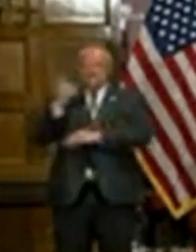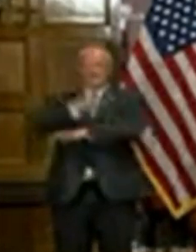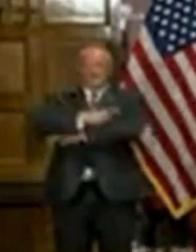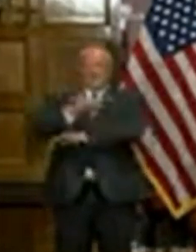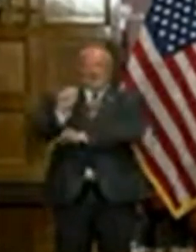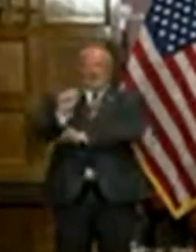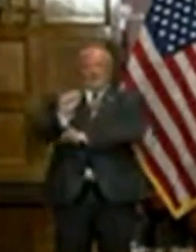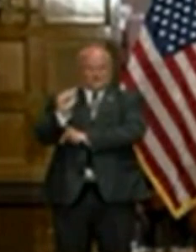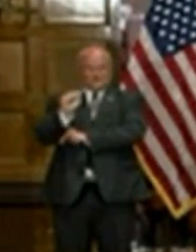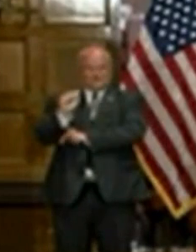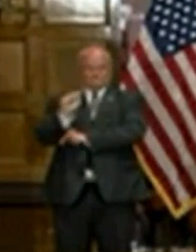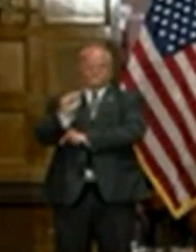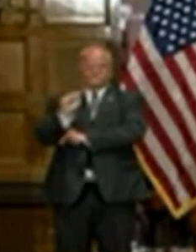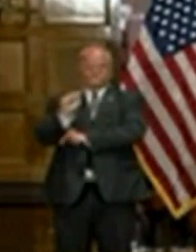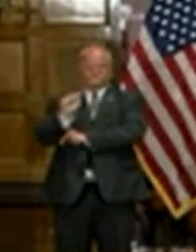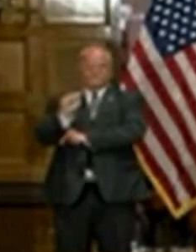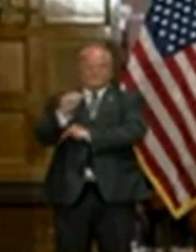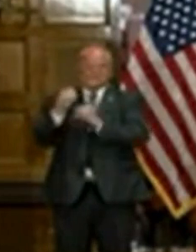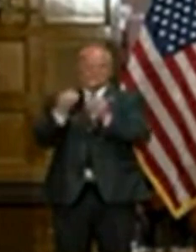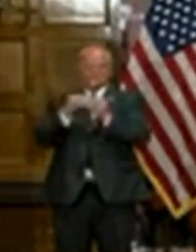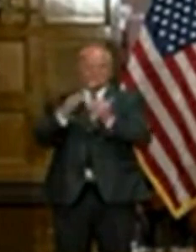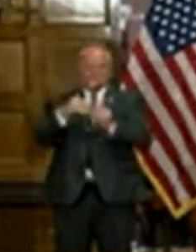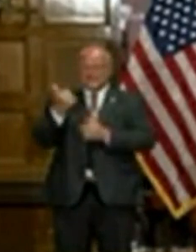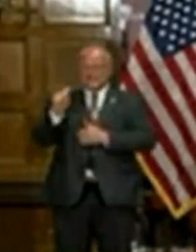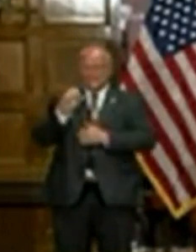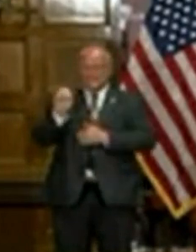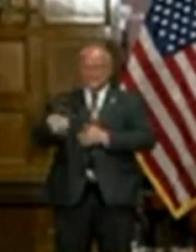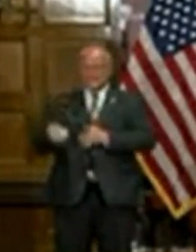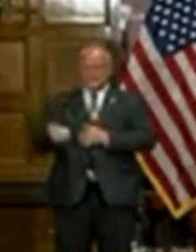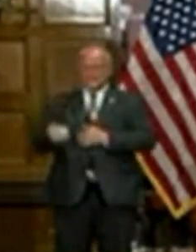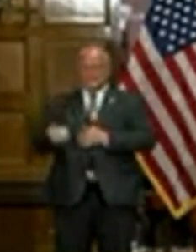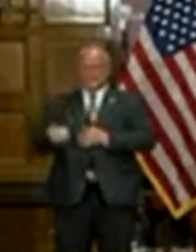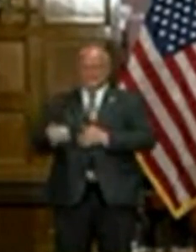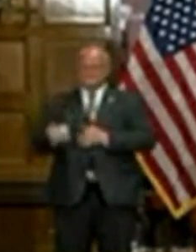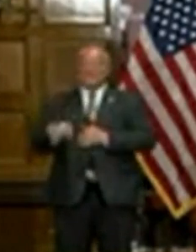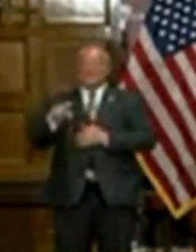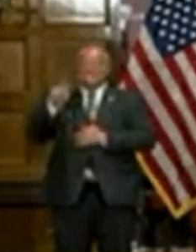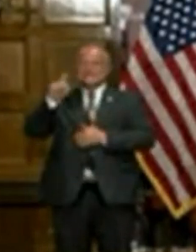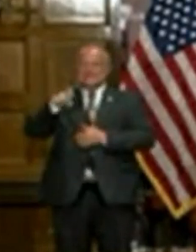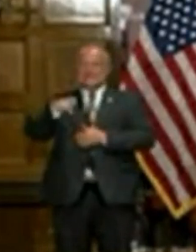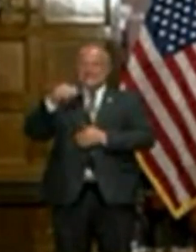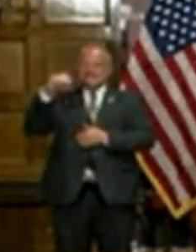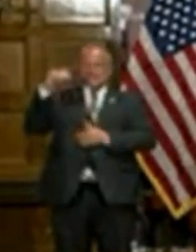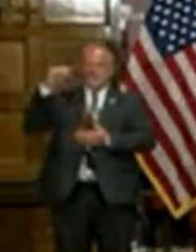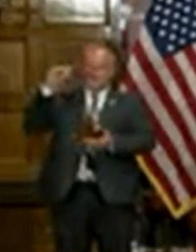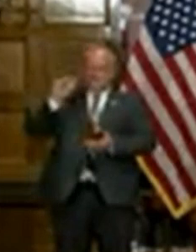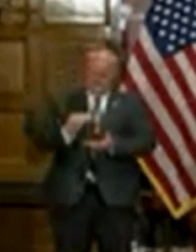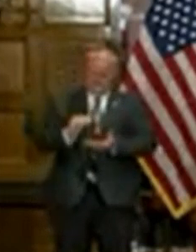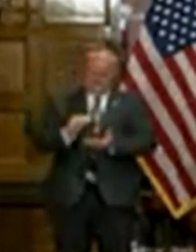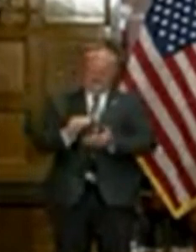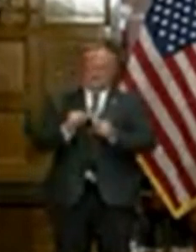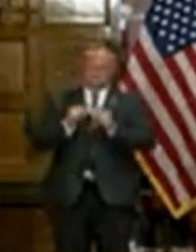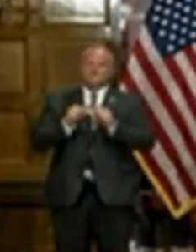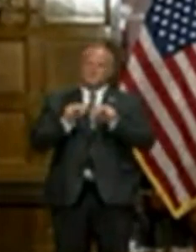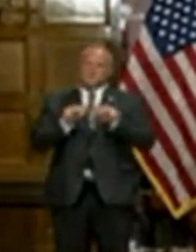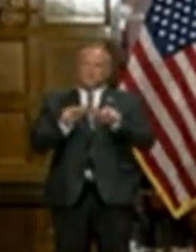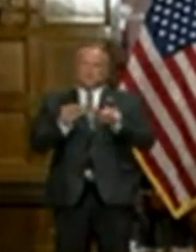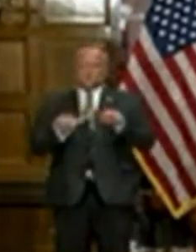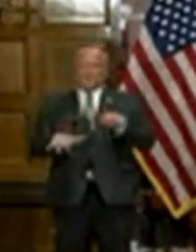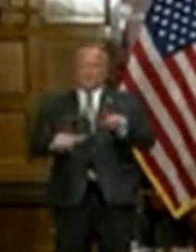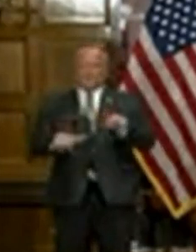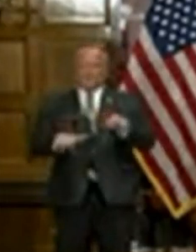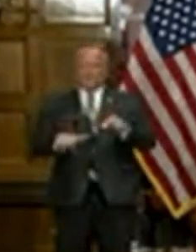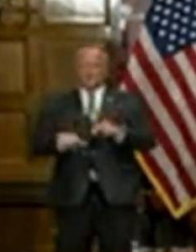rolling average is a little bit above 10%. That's what we want to have come down, and we'll continue to watch